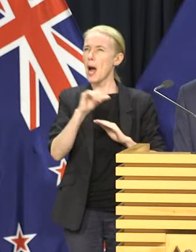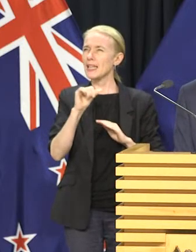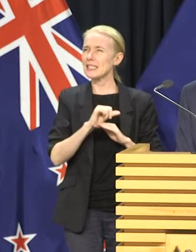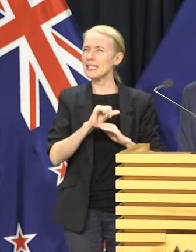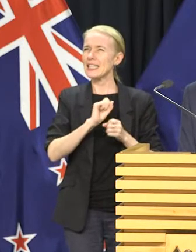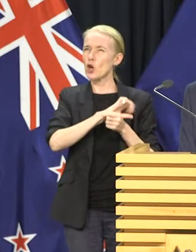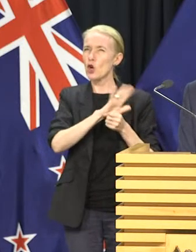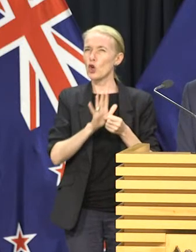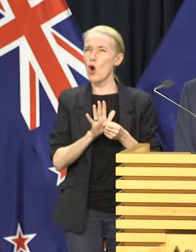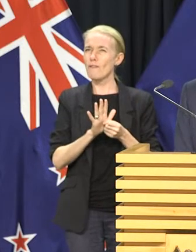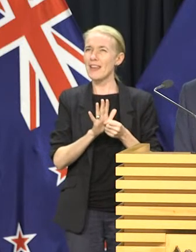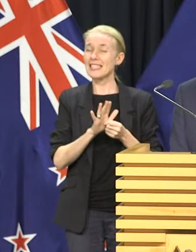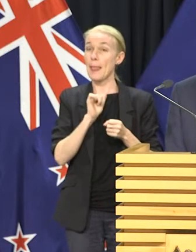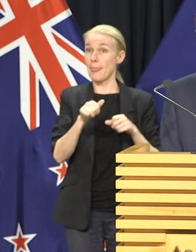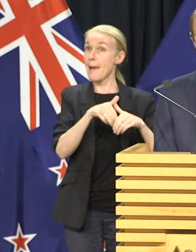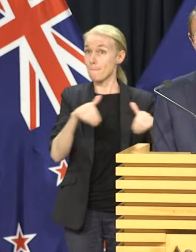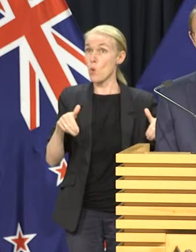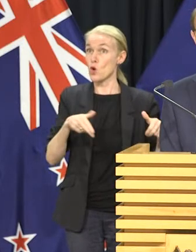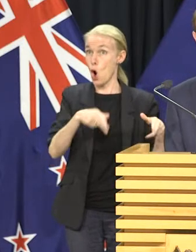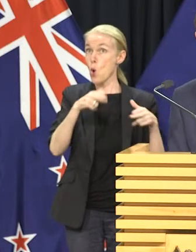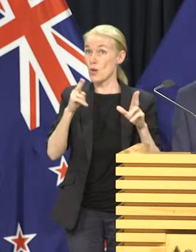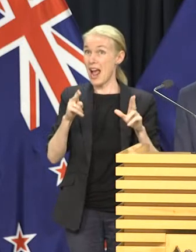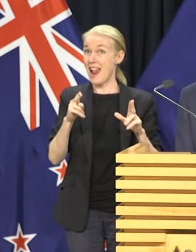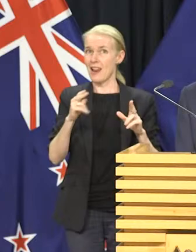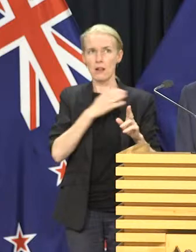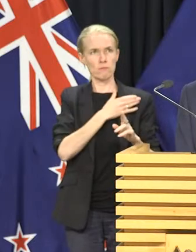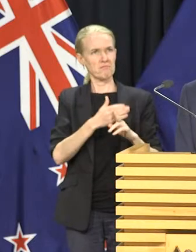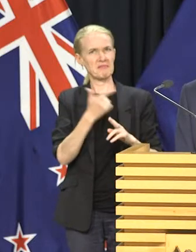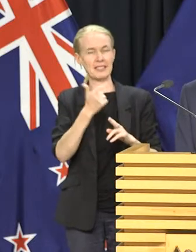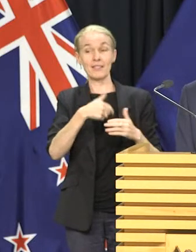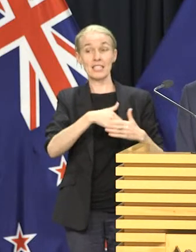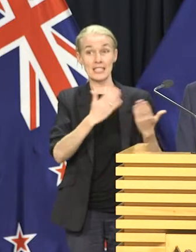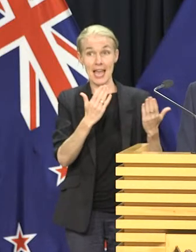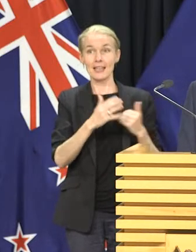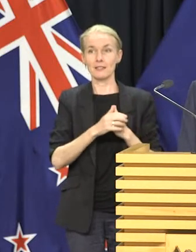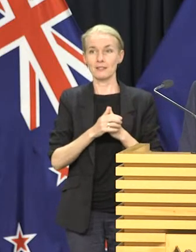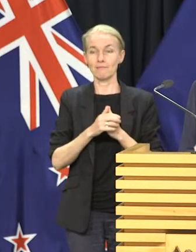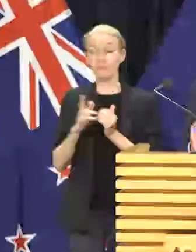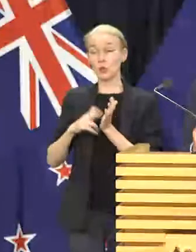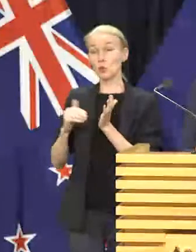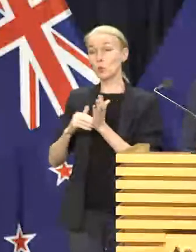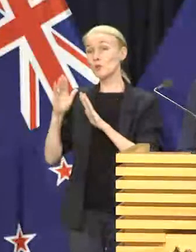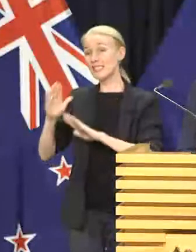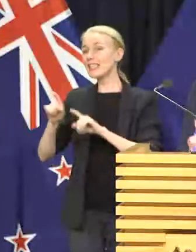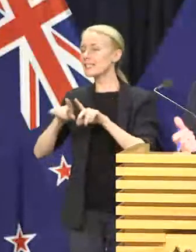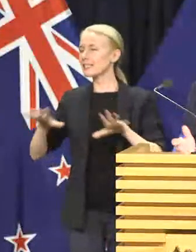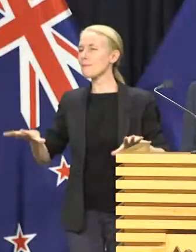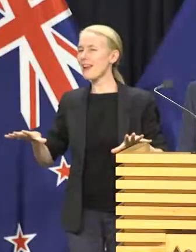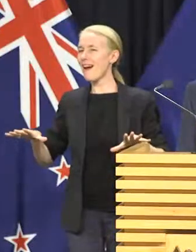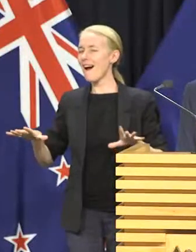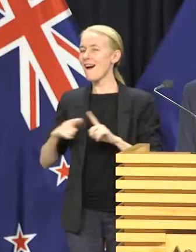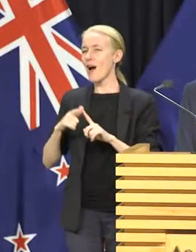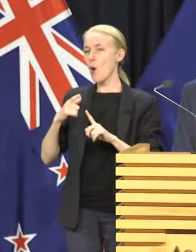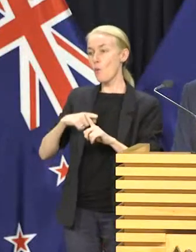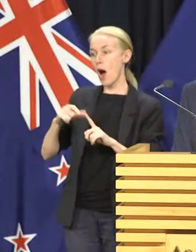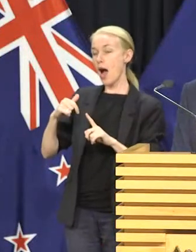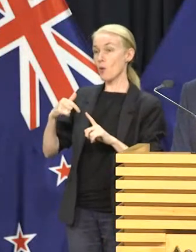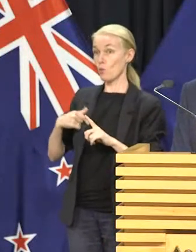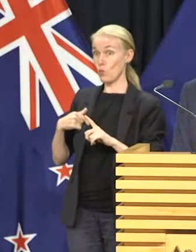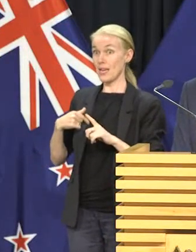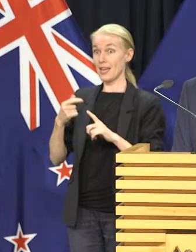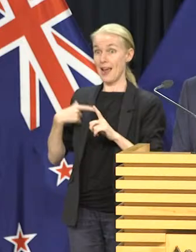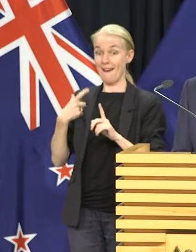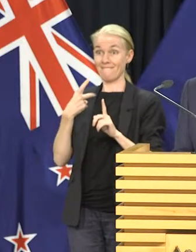7 days. Like New Zealand, Australia has been in the fortunate position of preparing for and rolling out a